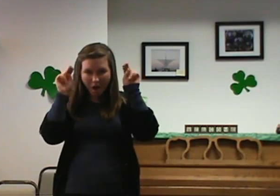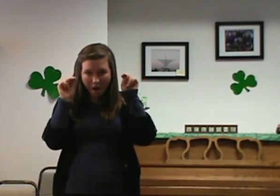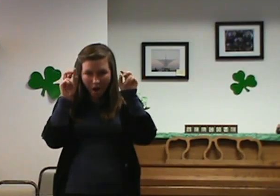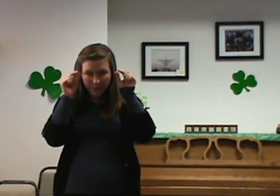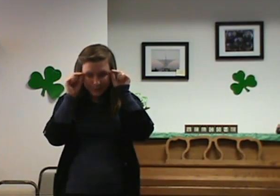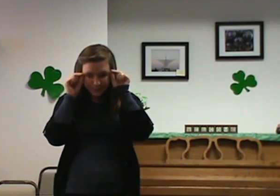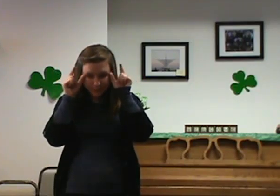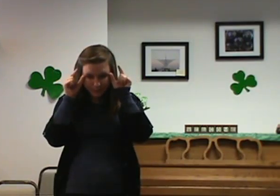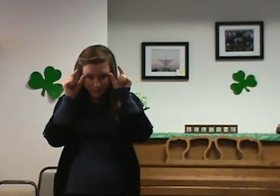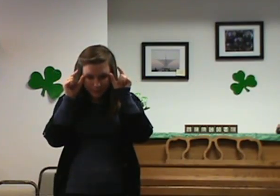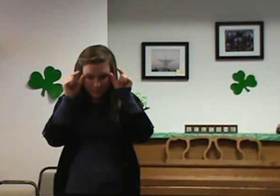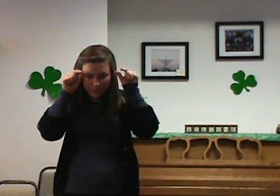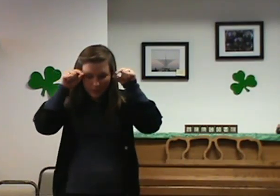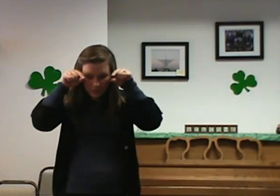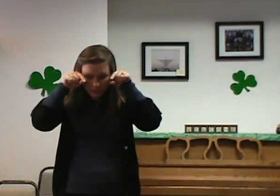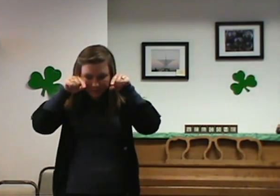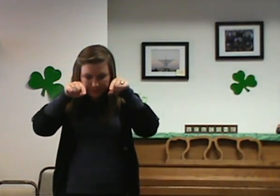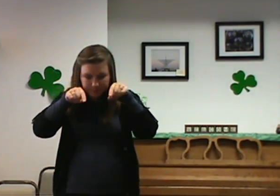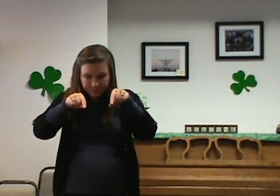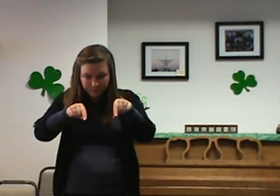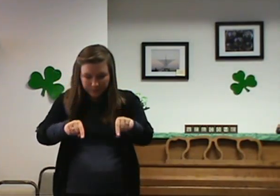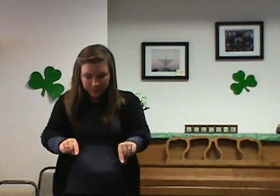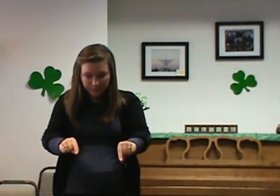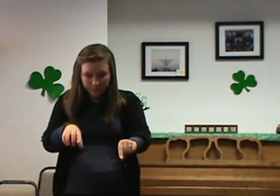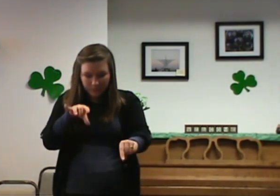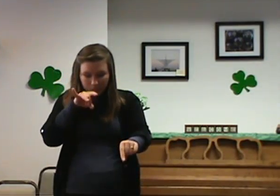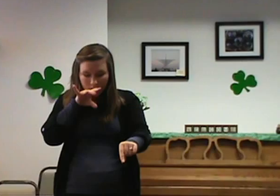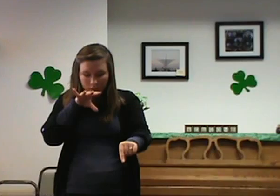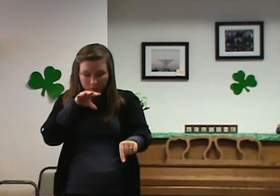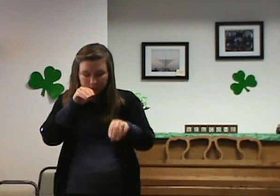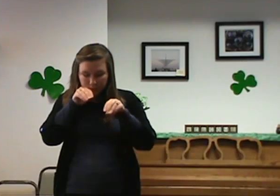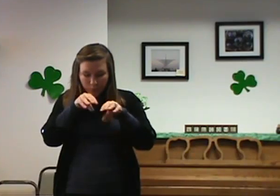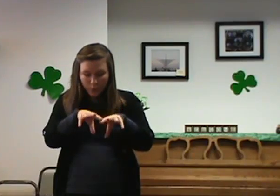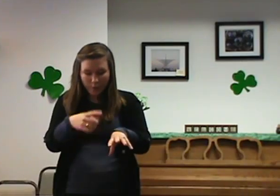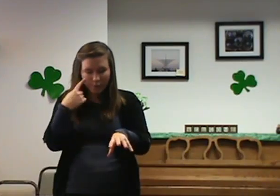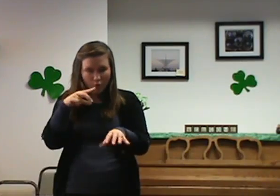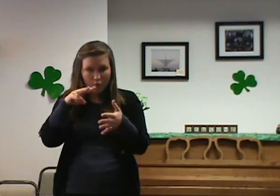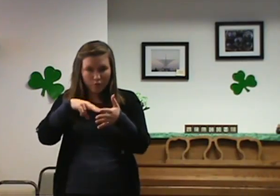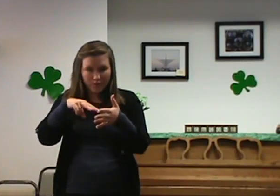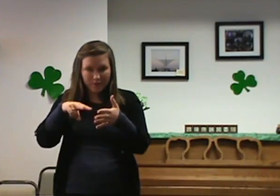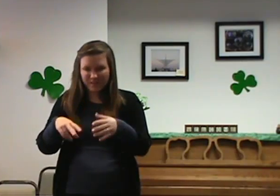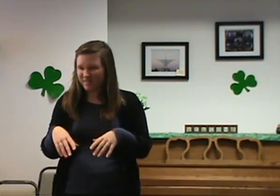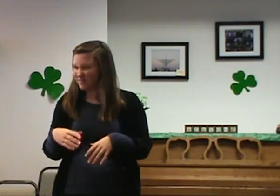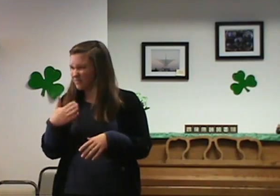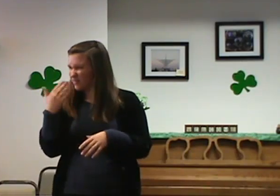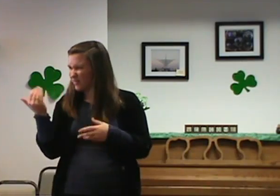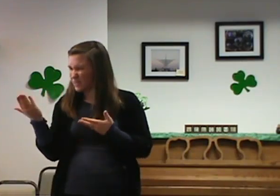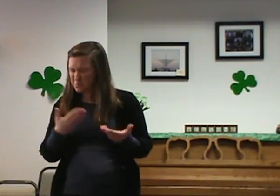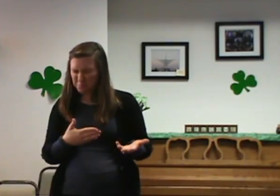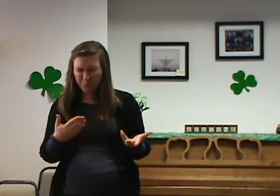there for reading purposes. So, that would probably be an interesting item for you to be aware